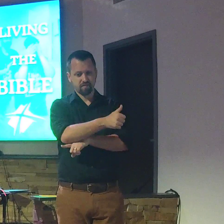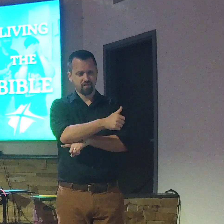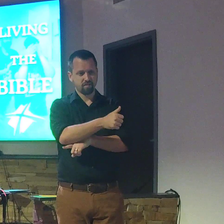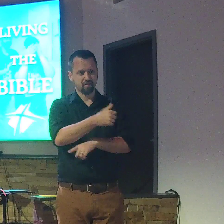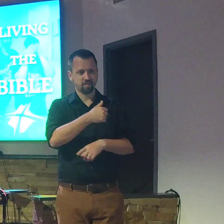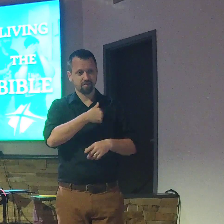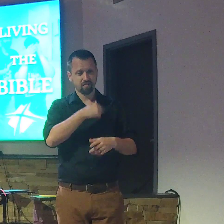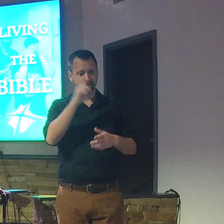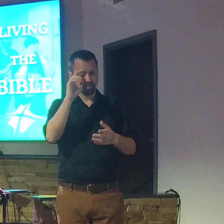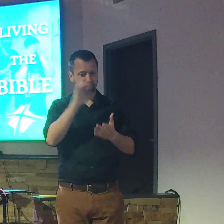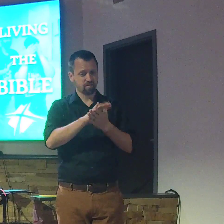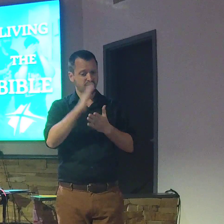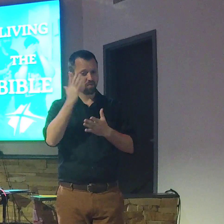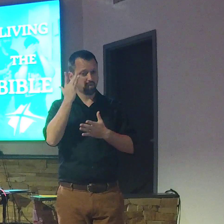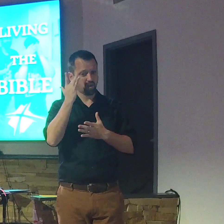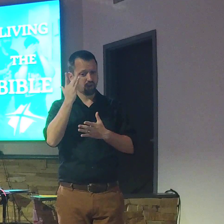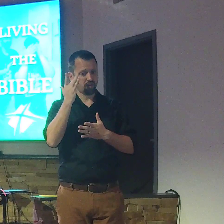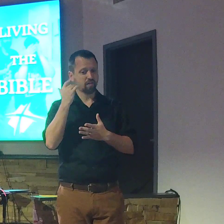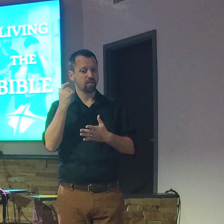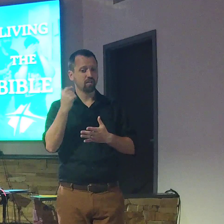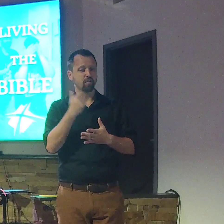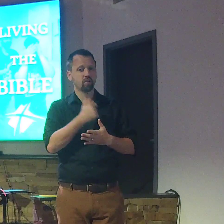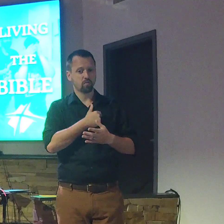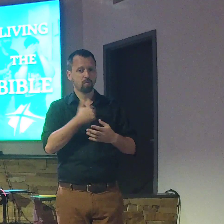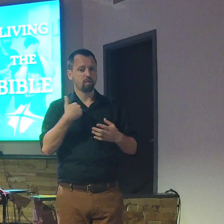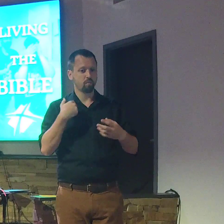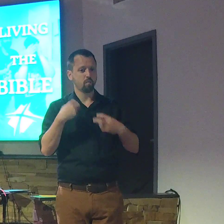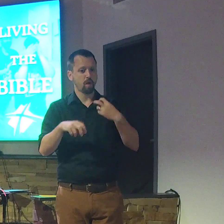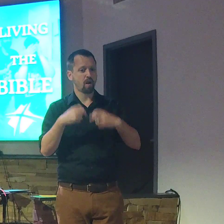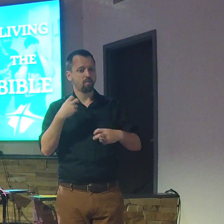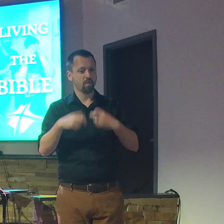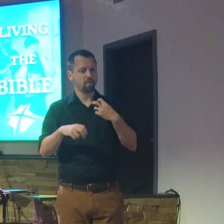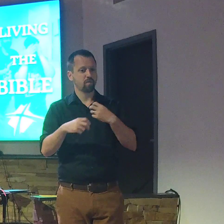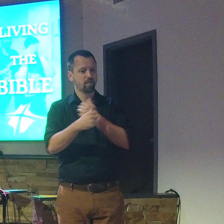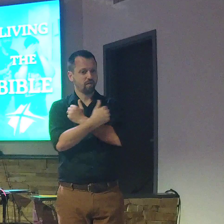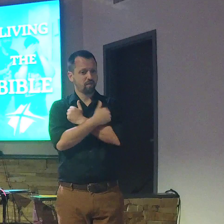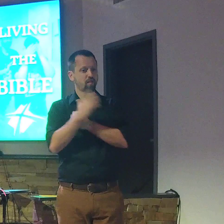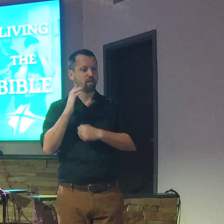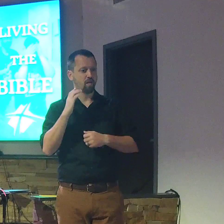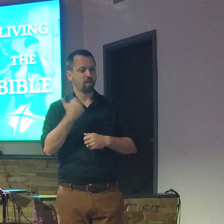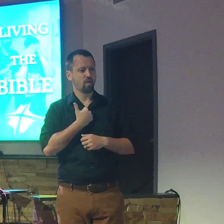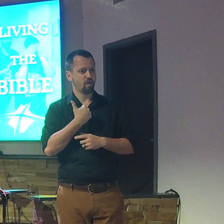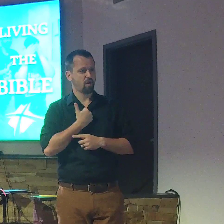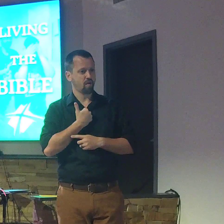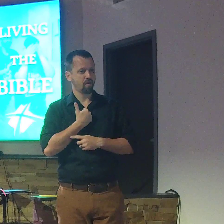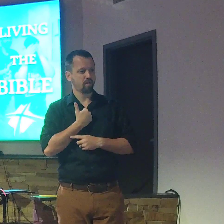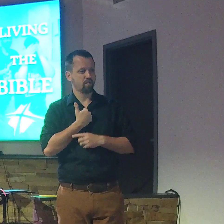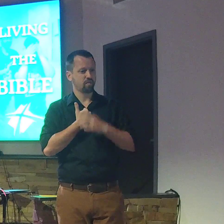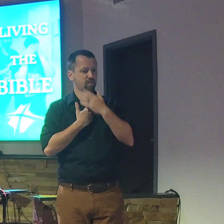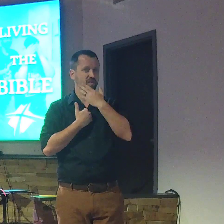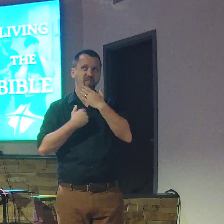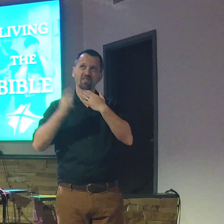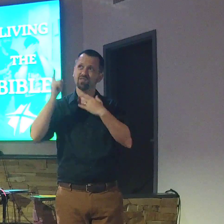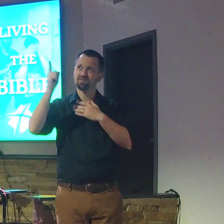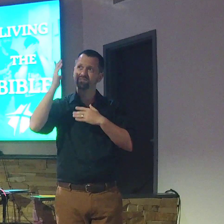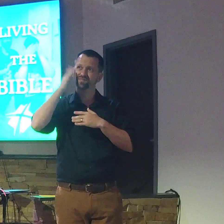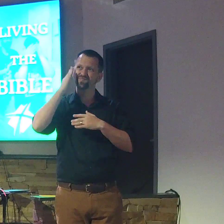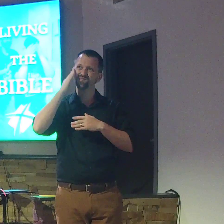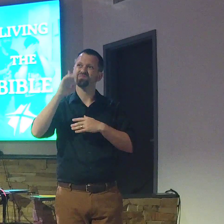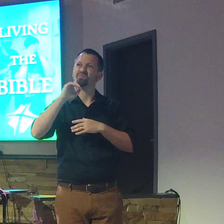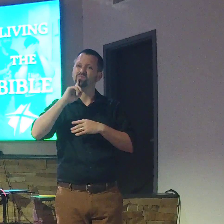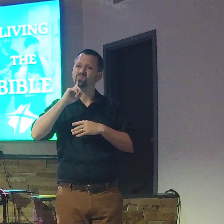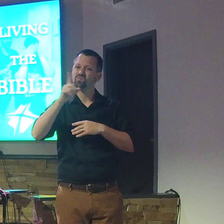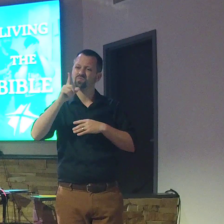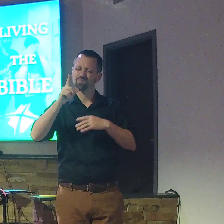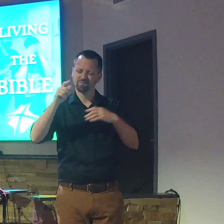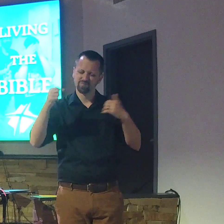that He said that because we have a little problem loving ourselves. He knew that the true challenge and the test was to love others